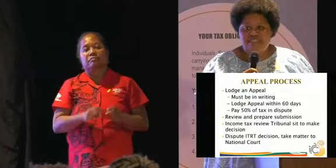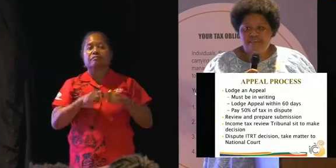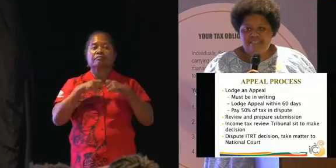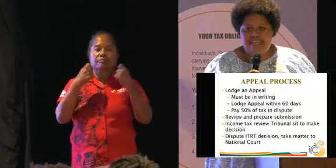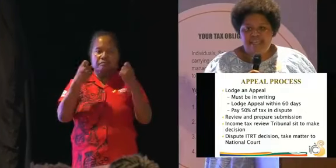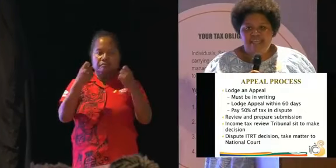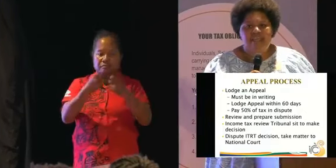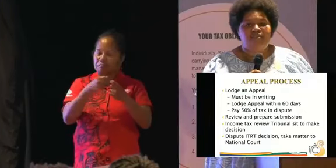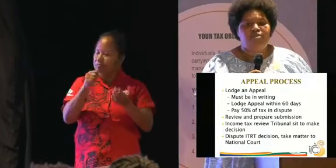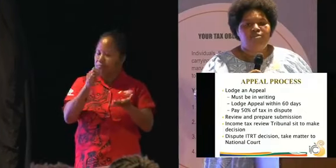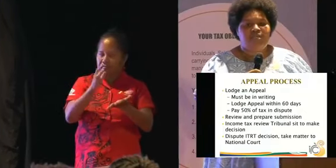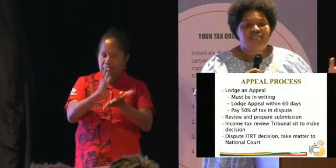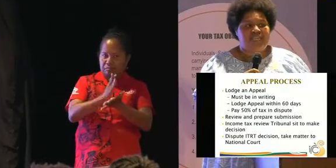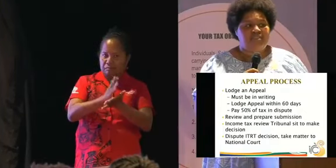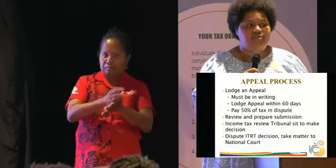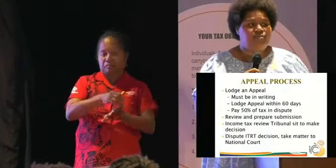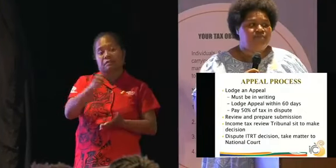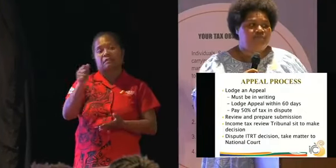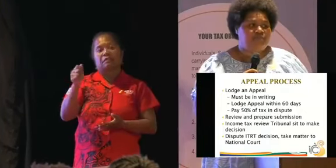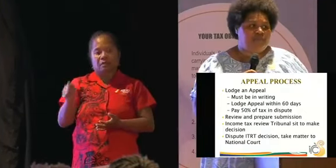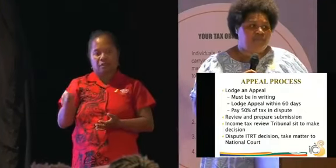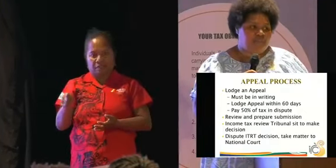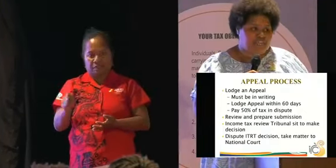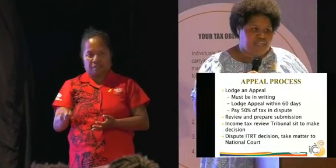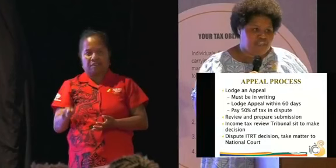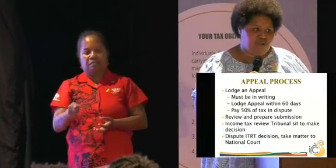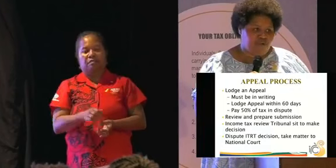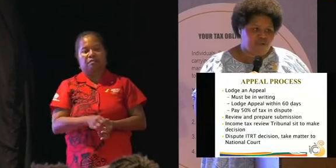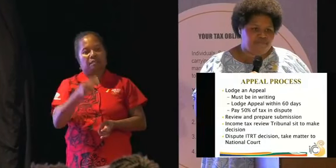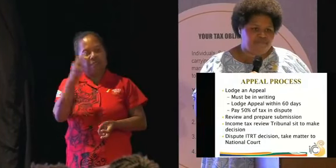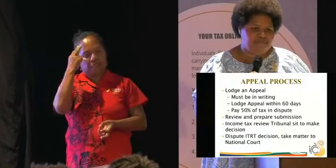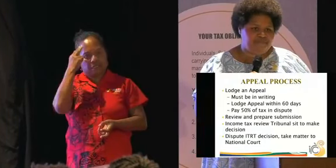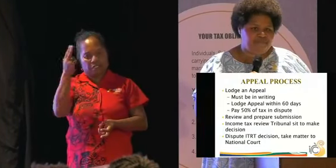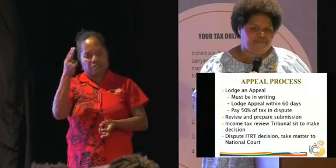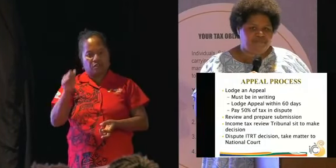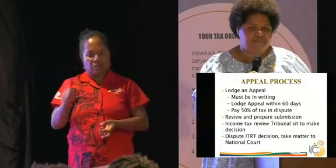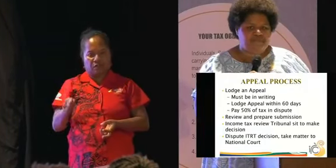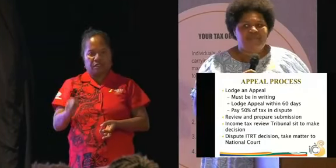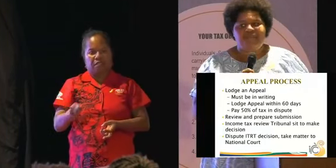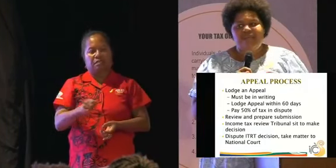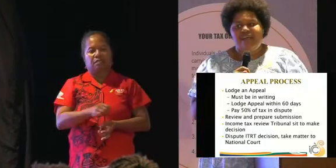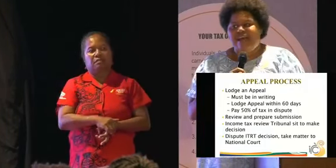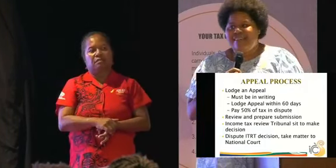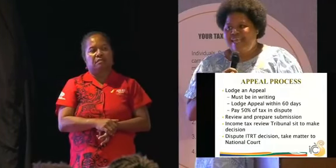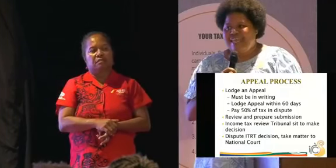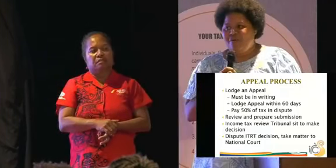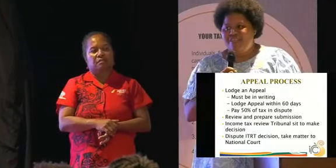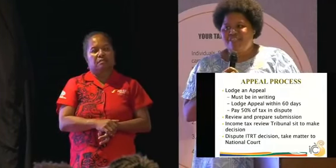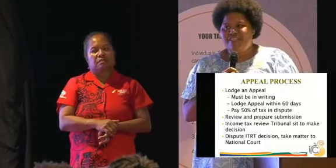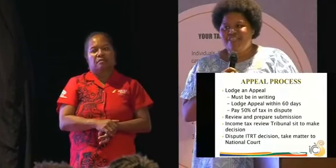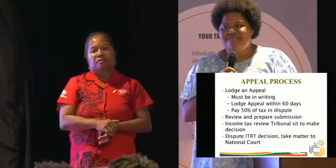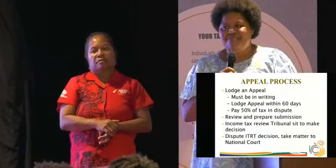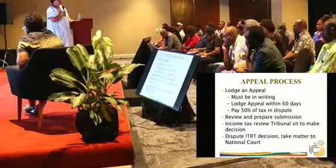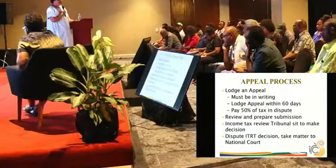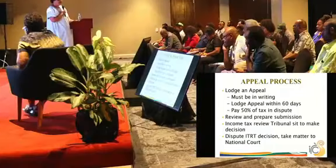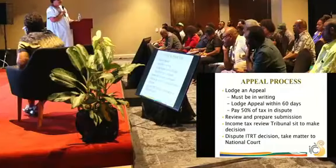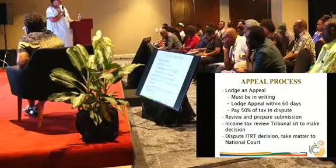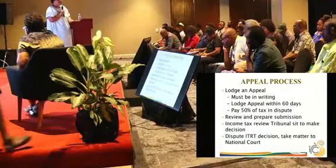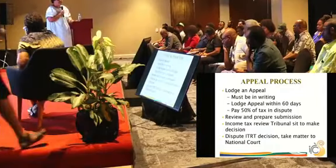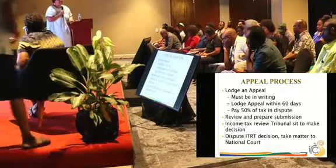you're not satisfied there, you can always take it to the National Court. Are there any questions?